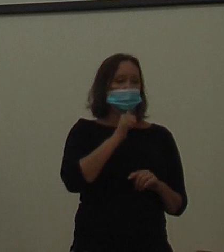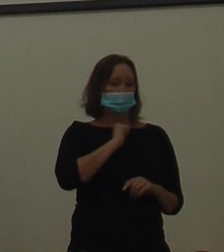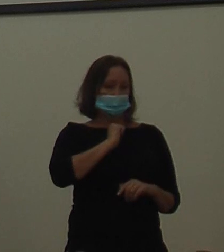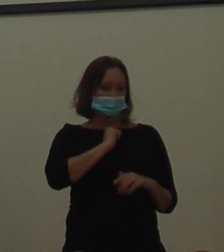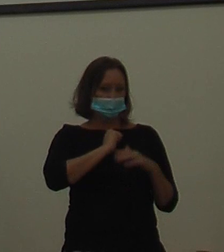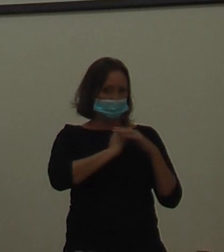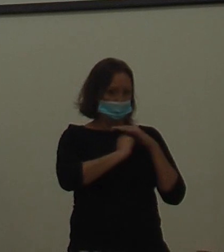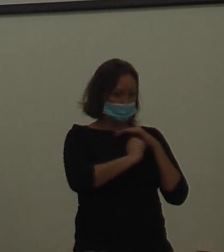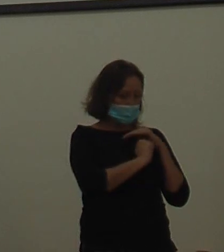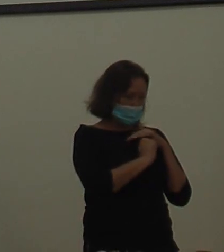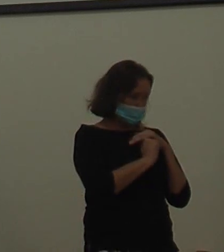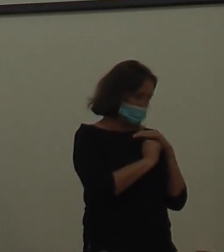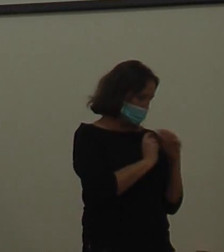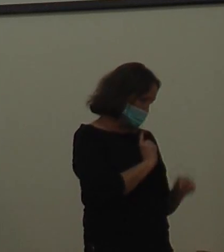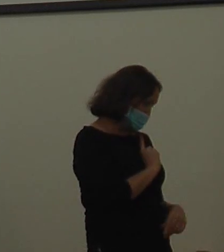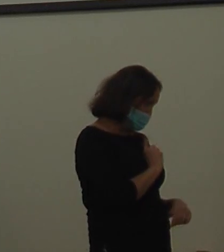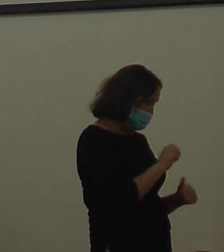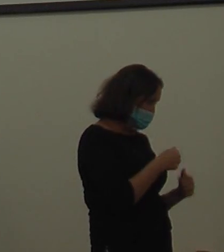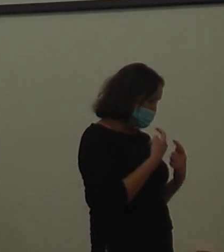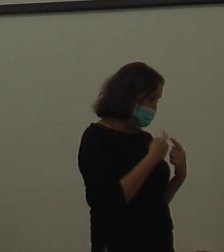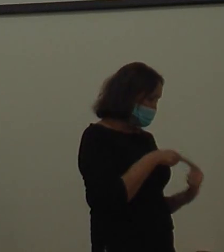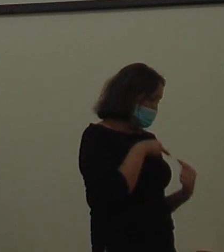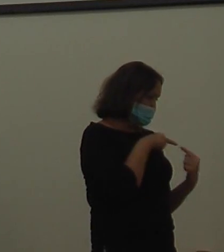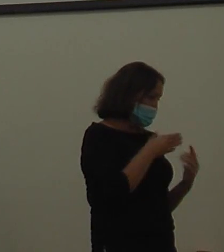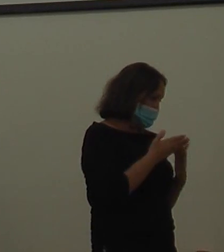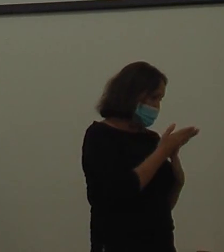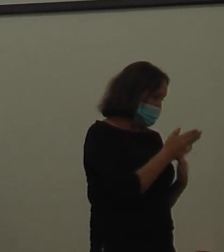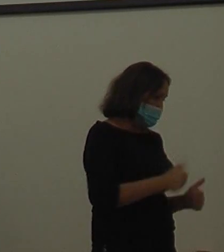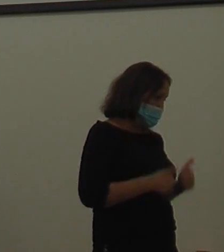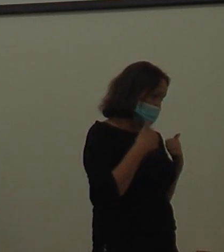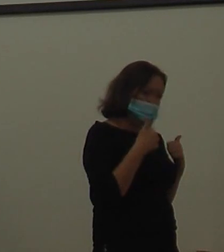somewhere and try to get by."